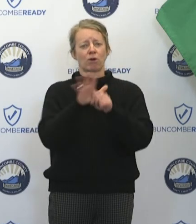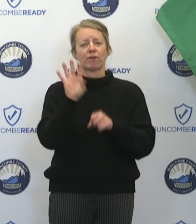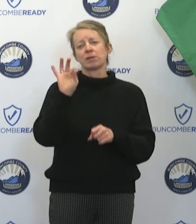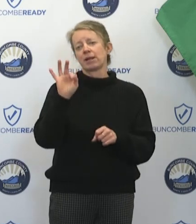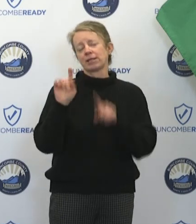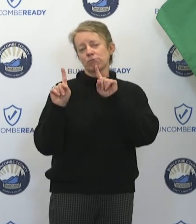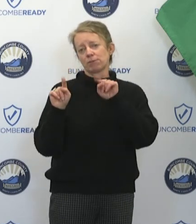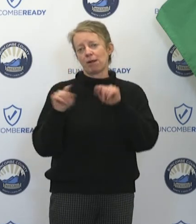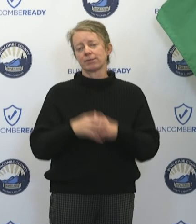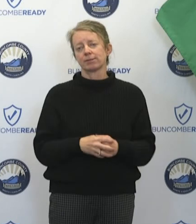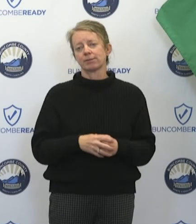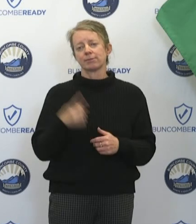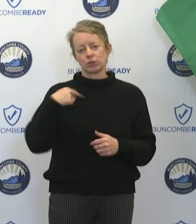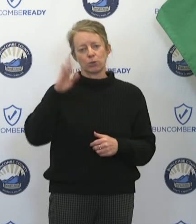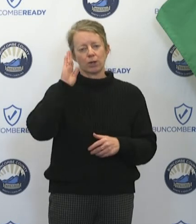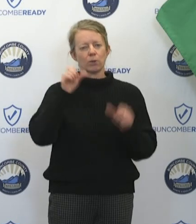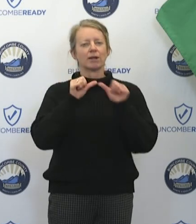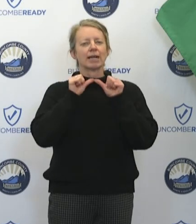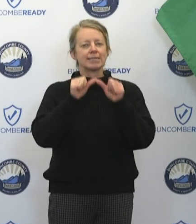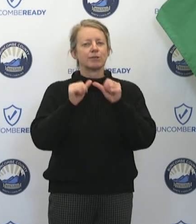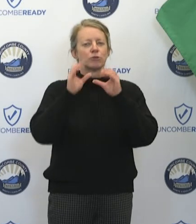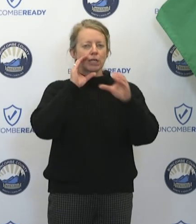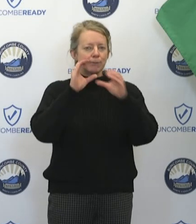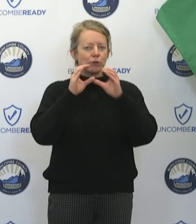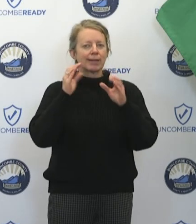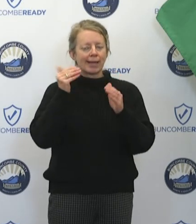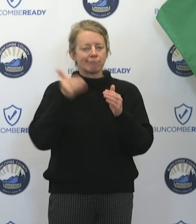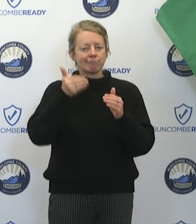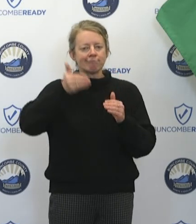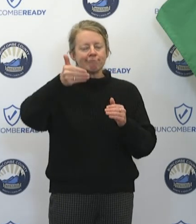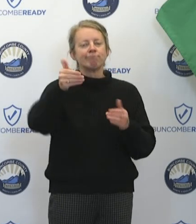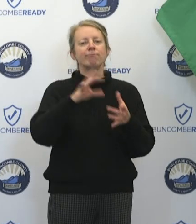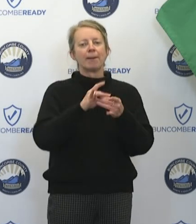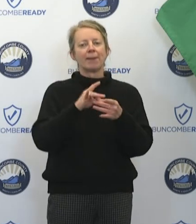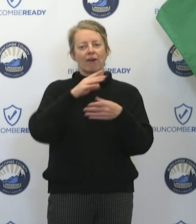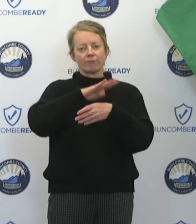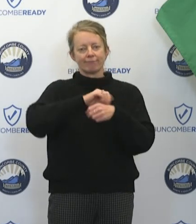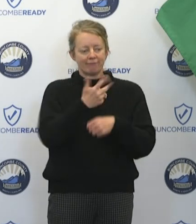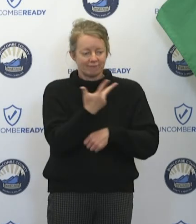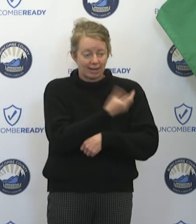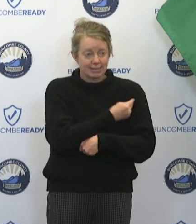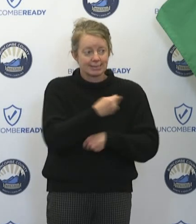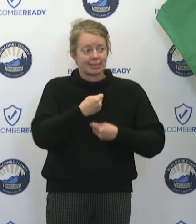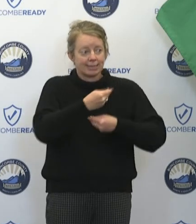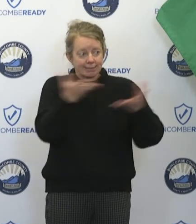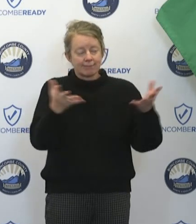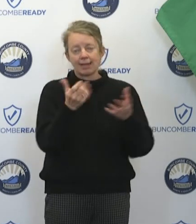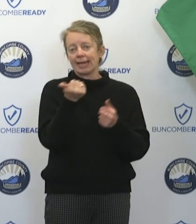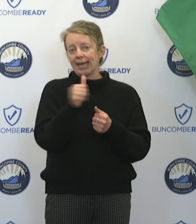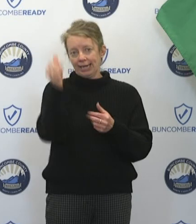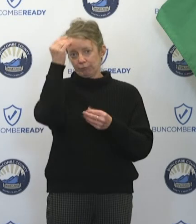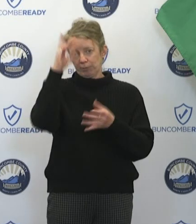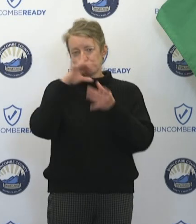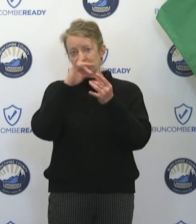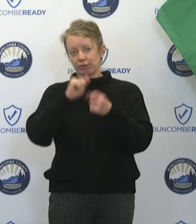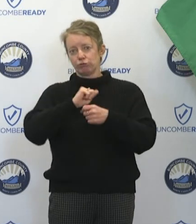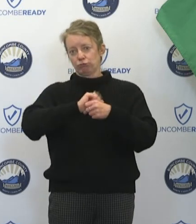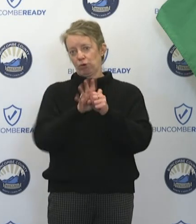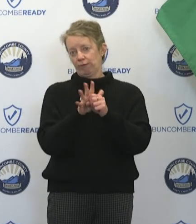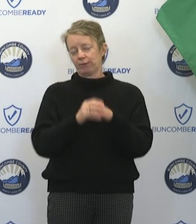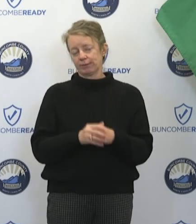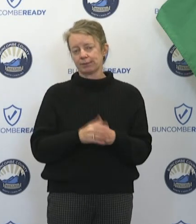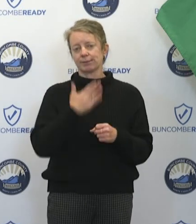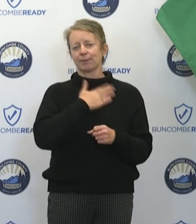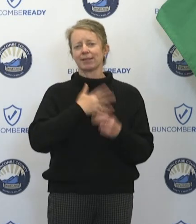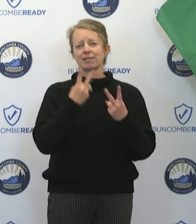response. We will continue to communicate regularly about the vaccine rollout and COVID-related information. Please